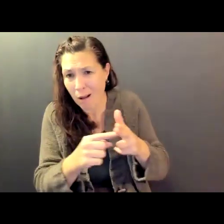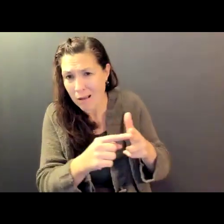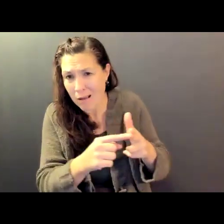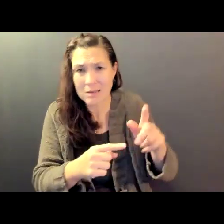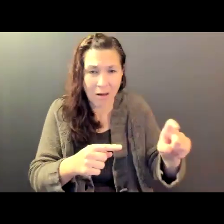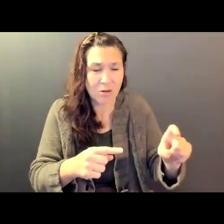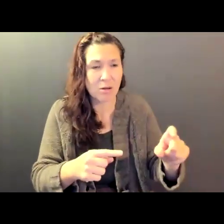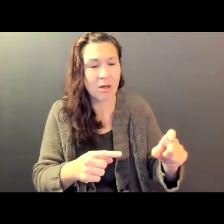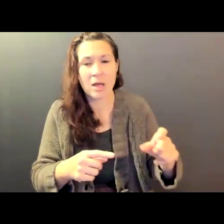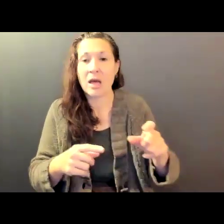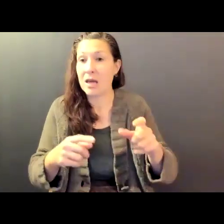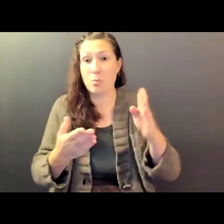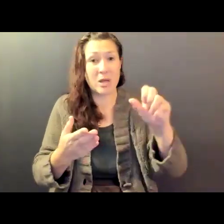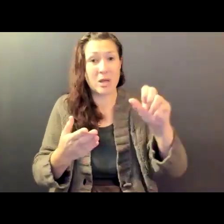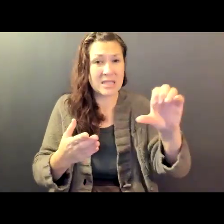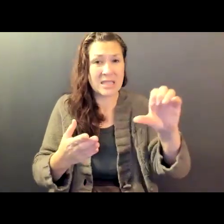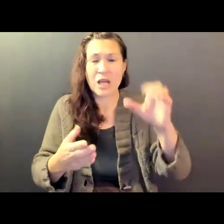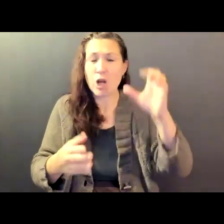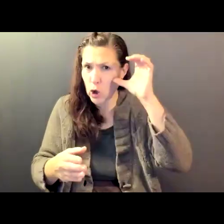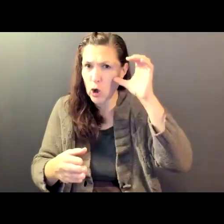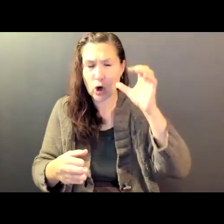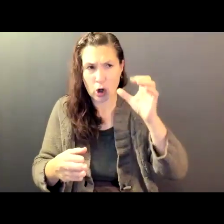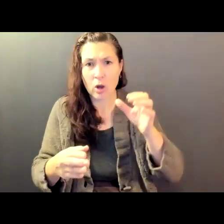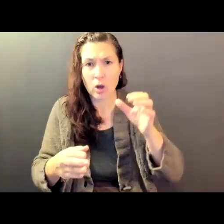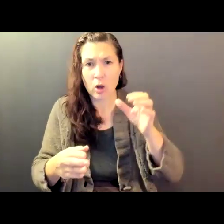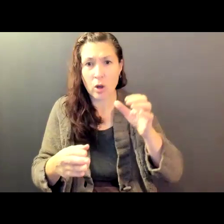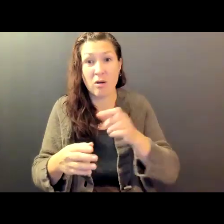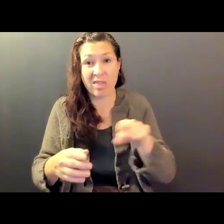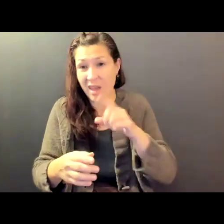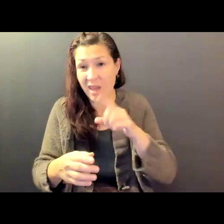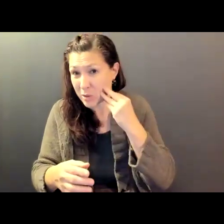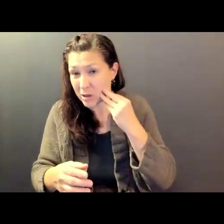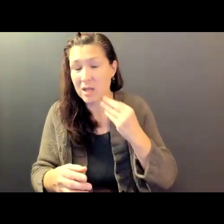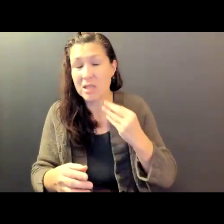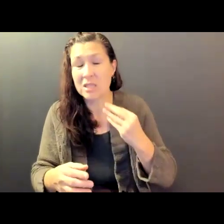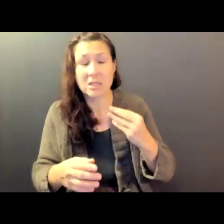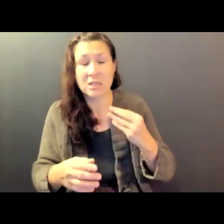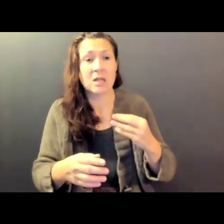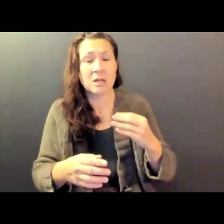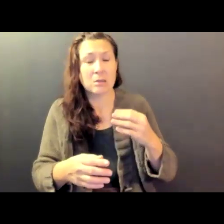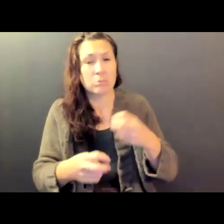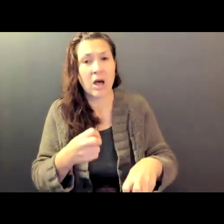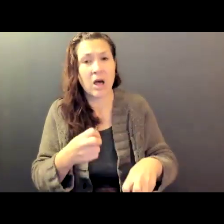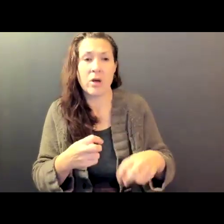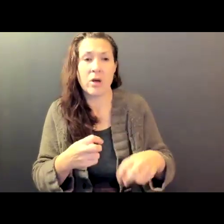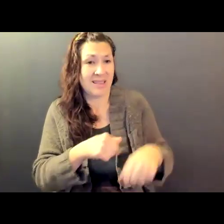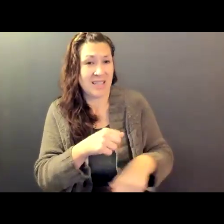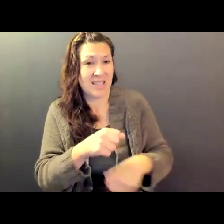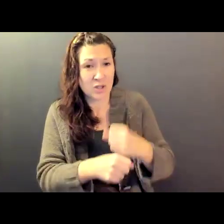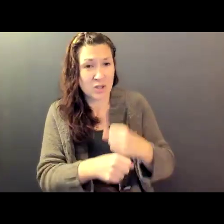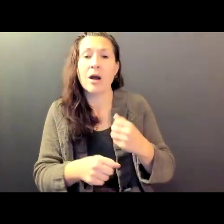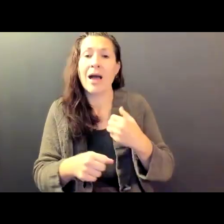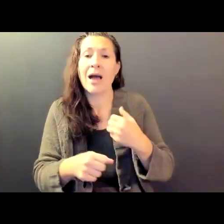the process. That was very difficult. This year, while we're still making adjustments related to classroom changes, opening and